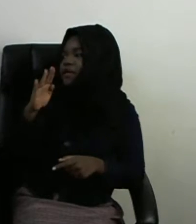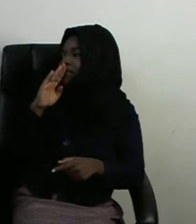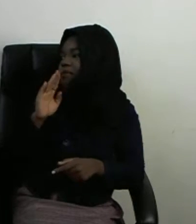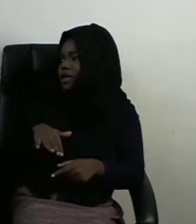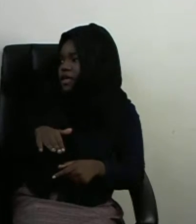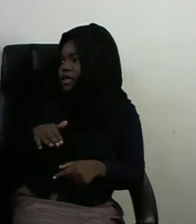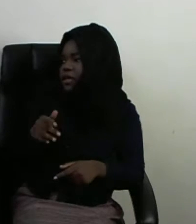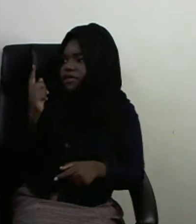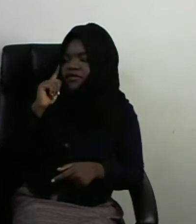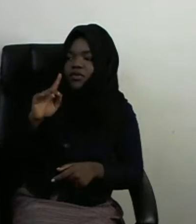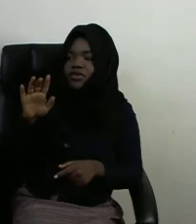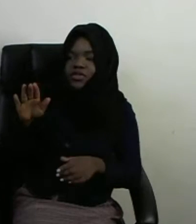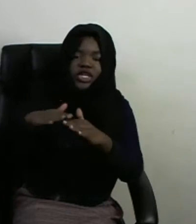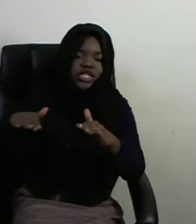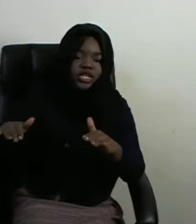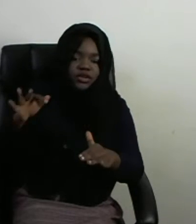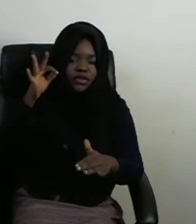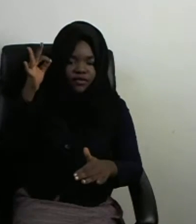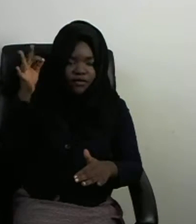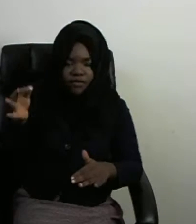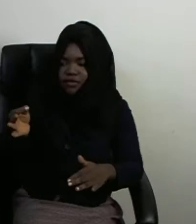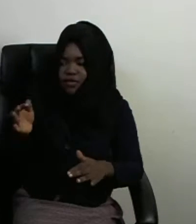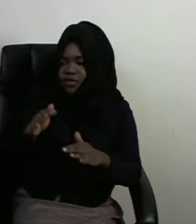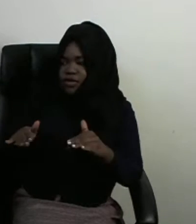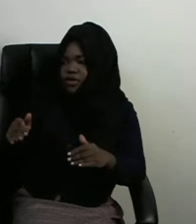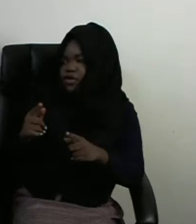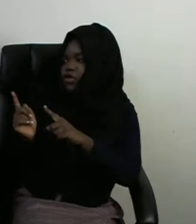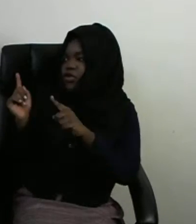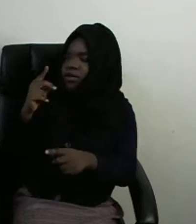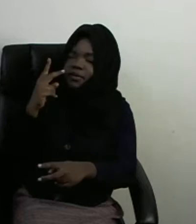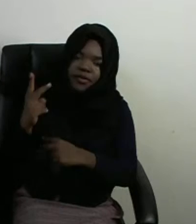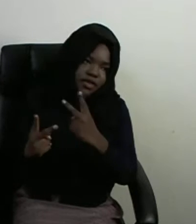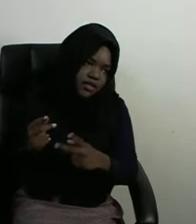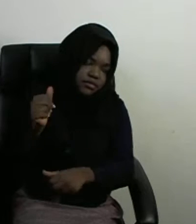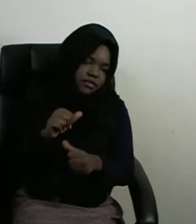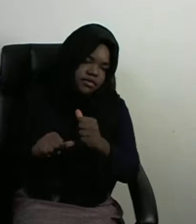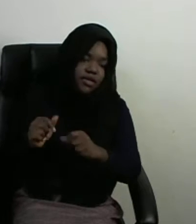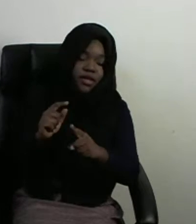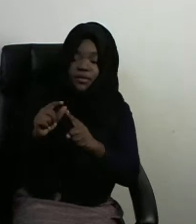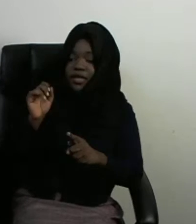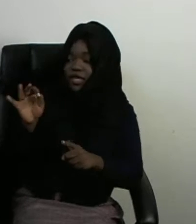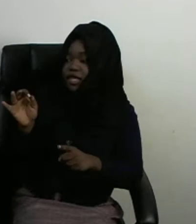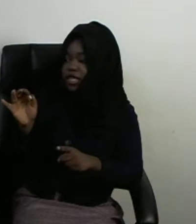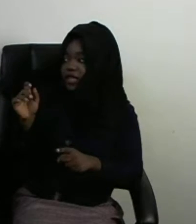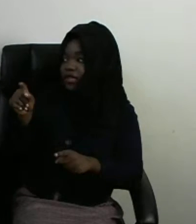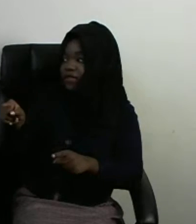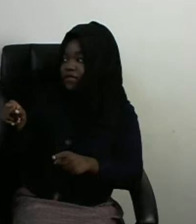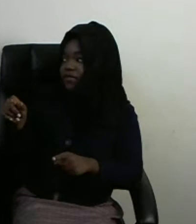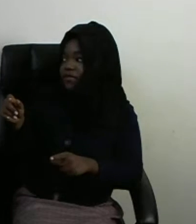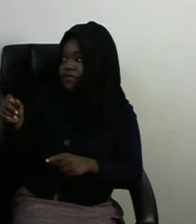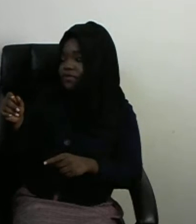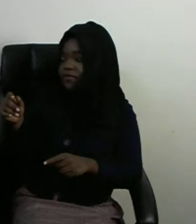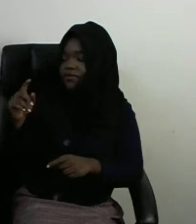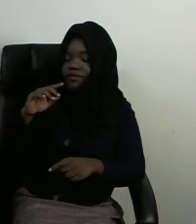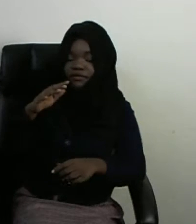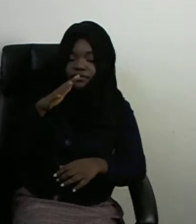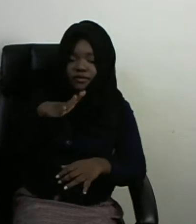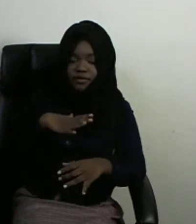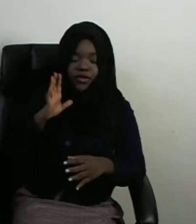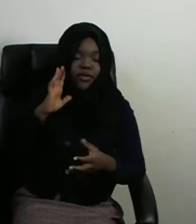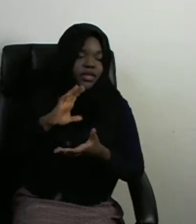bad for her children, for the children of her sister to come and visit. But if she were a foreign lady, it becomes